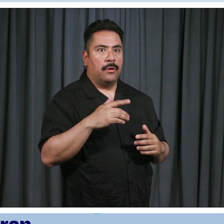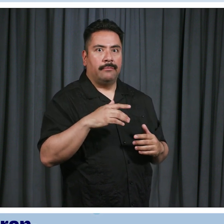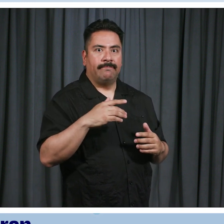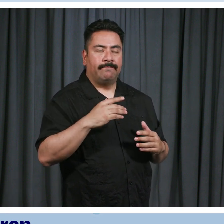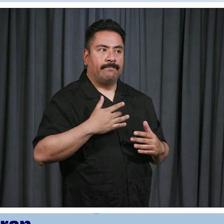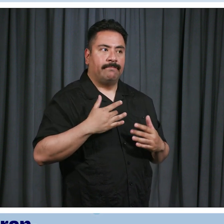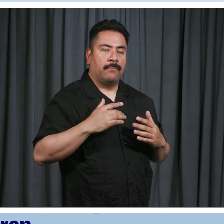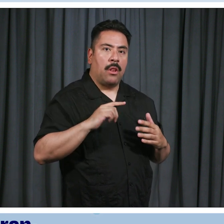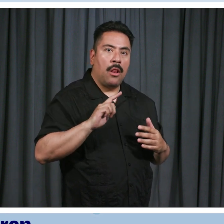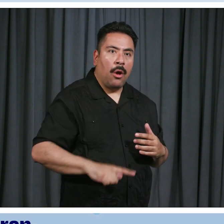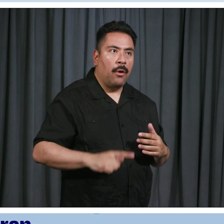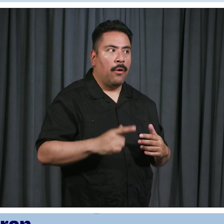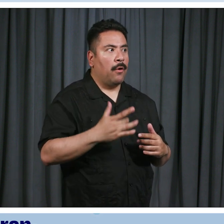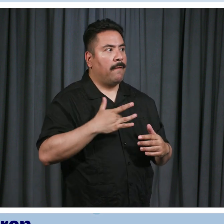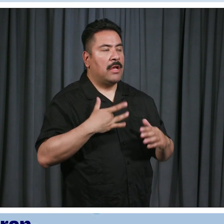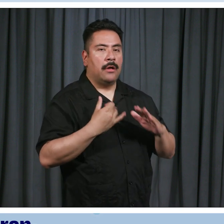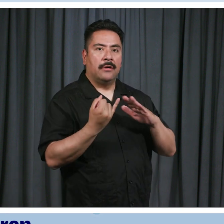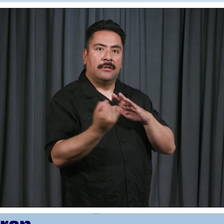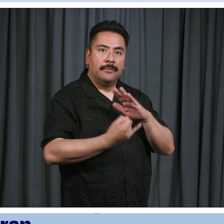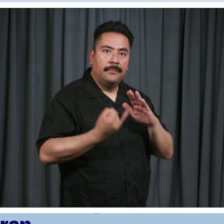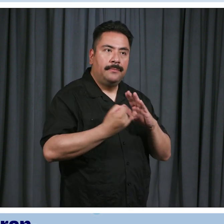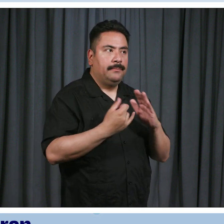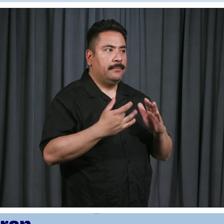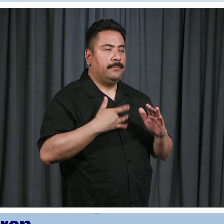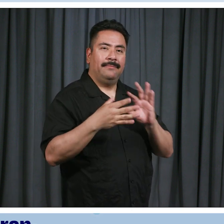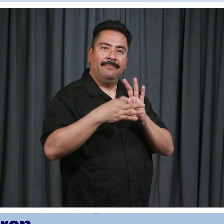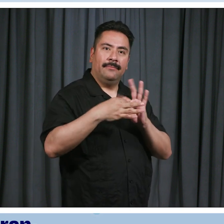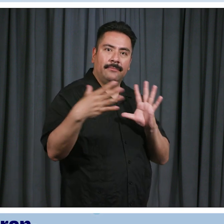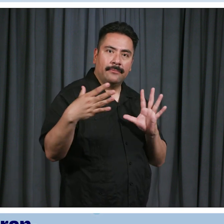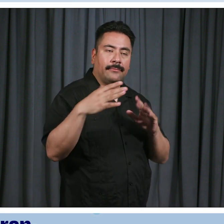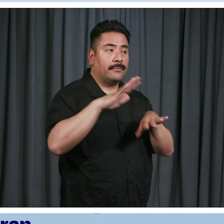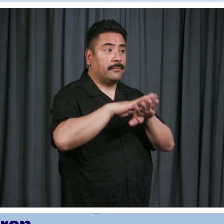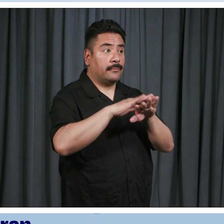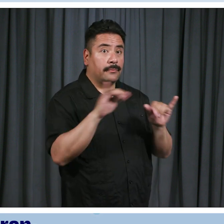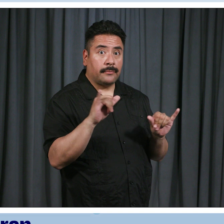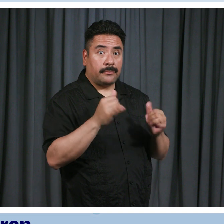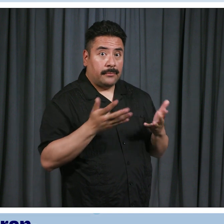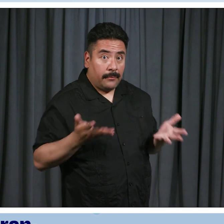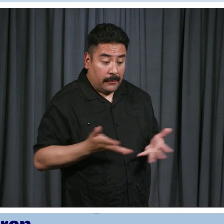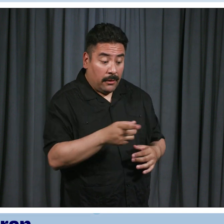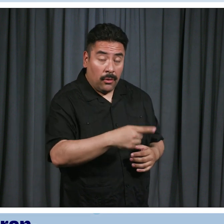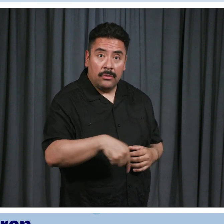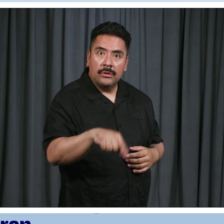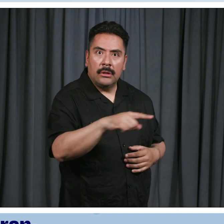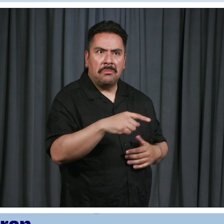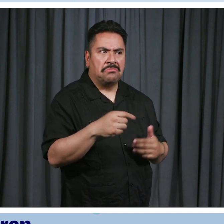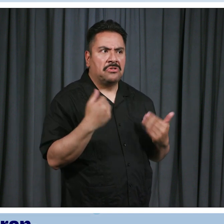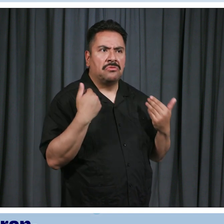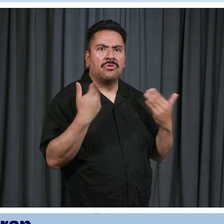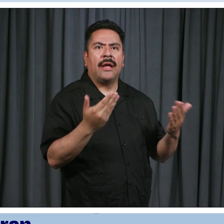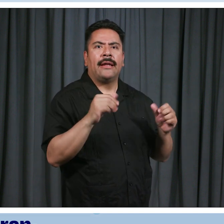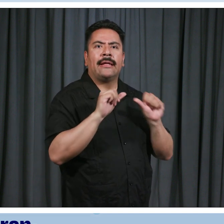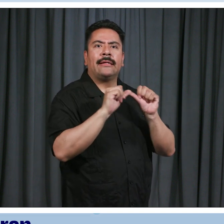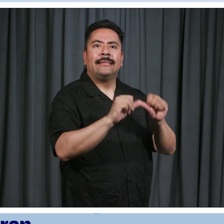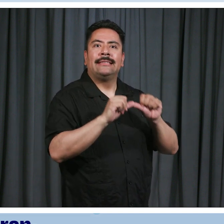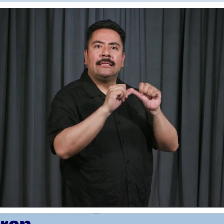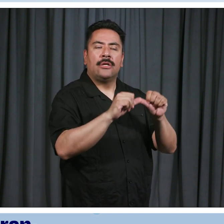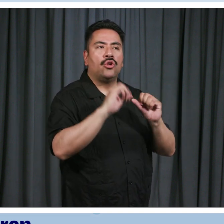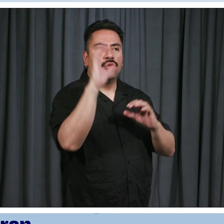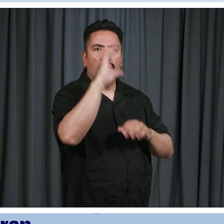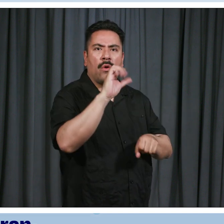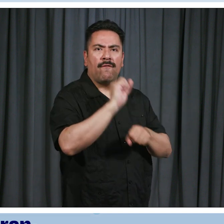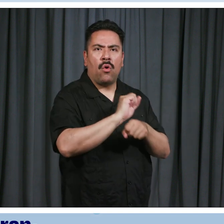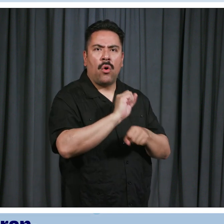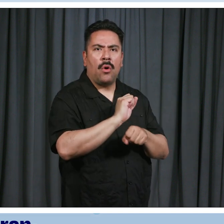or feeling that isolated and disconnected, and at the same time encourage them to continue to look